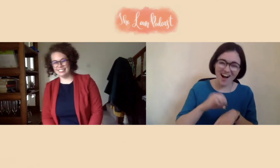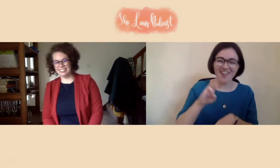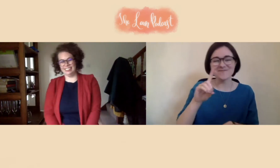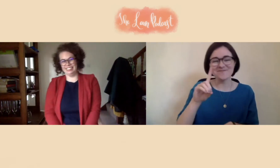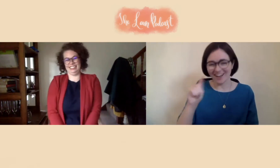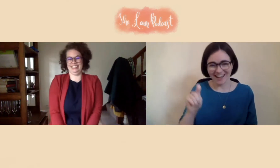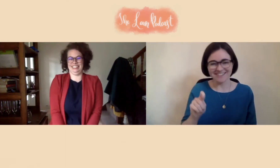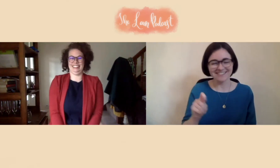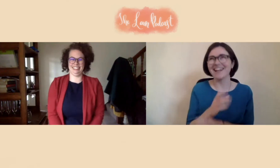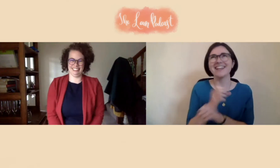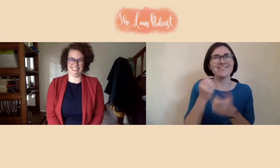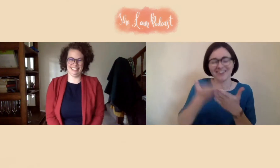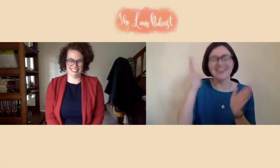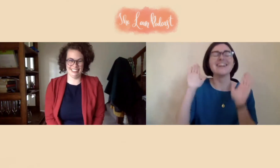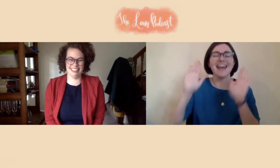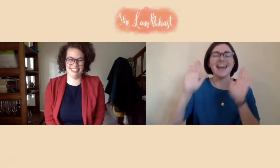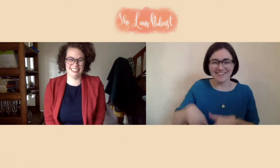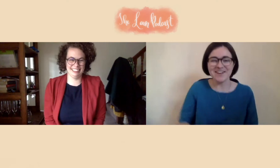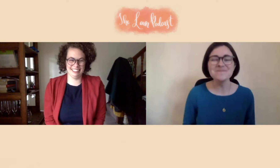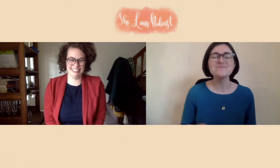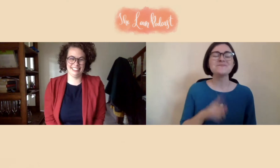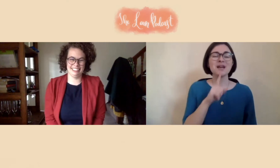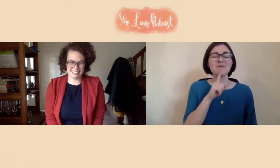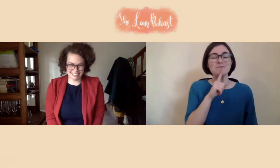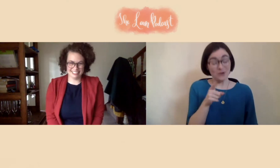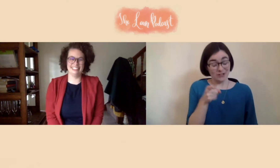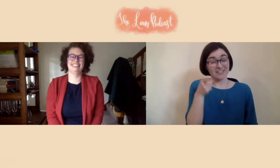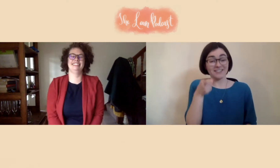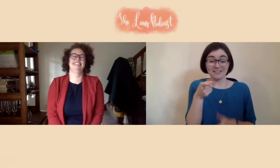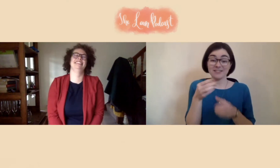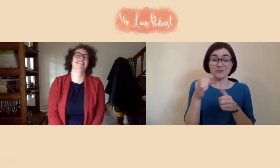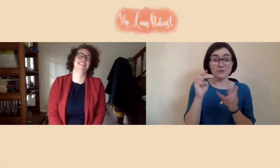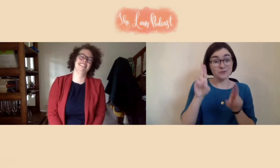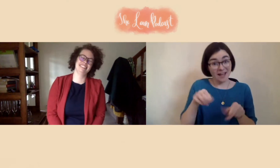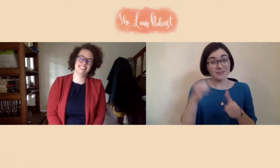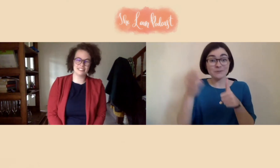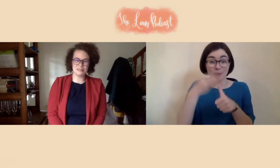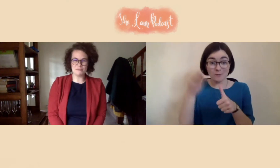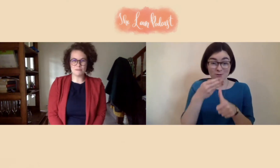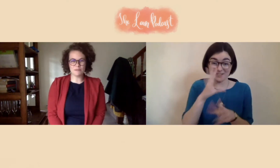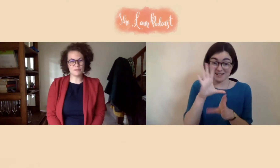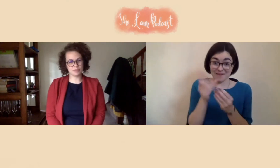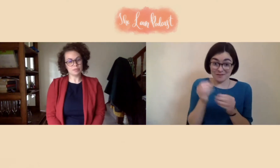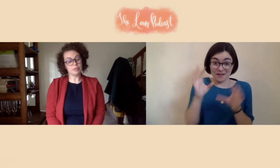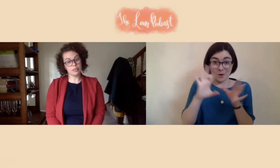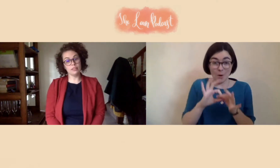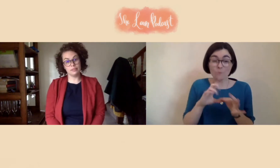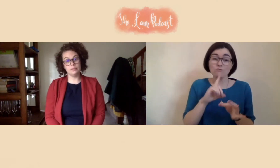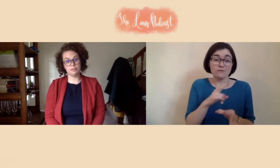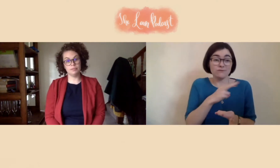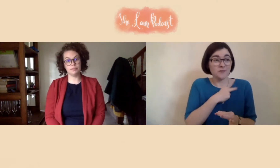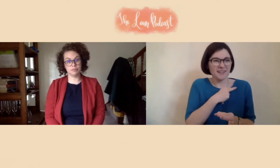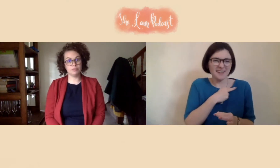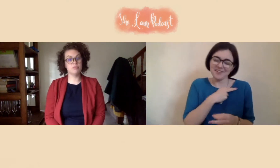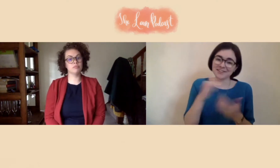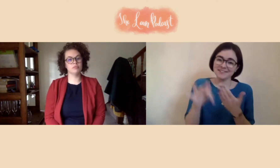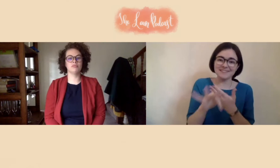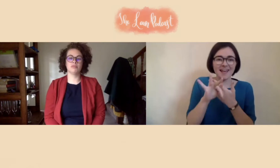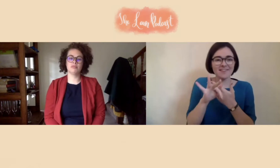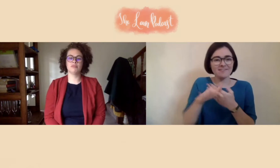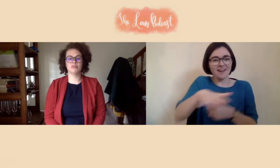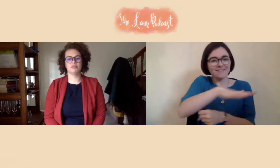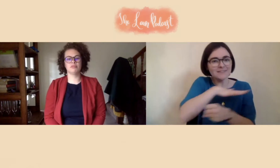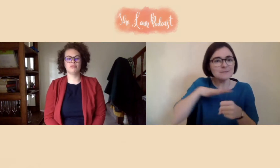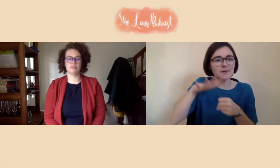learn? But as I was saying, you could do your preparation but it's relatively a safe space, little bubble. Off you